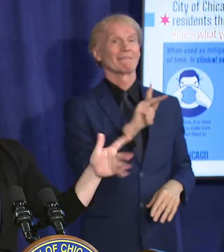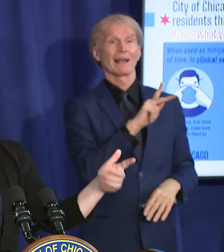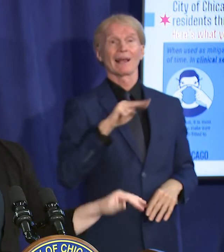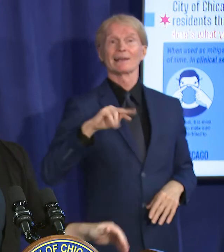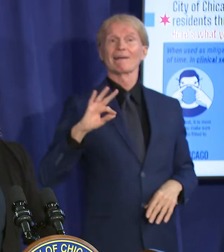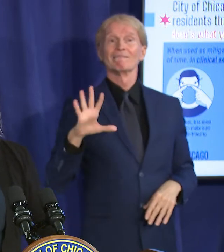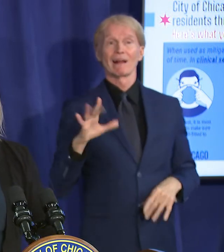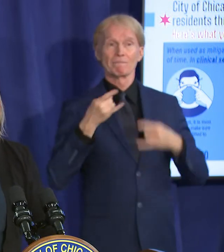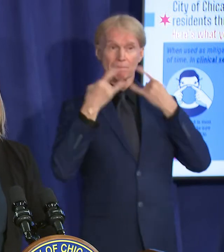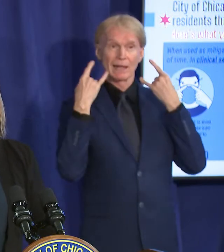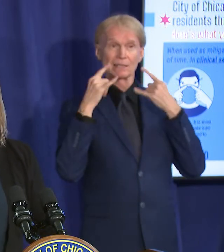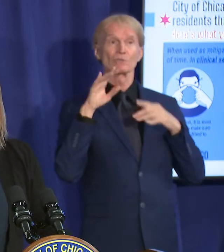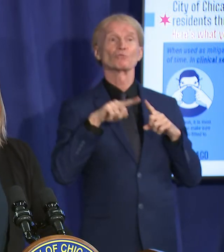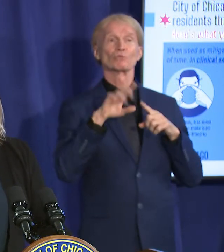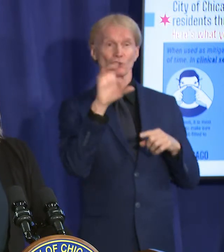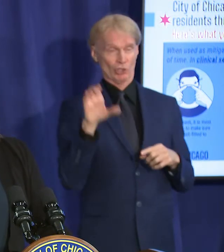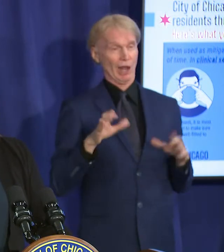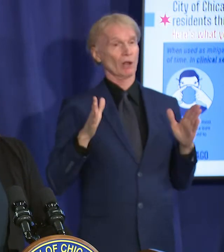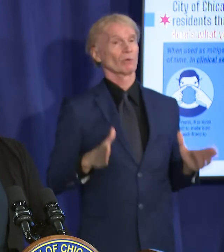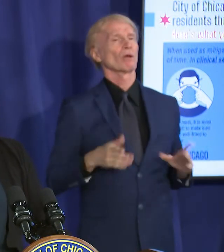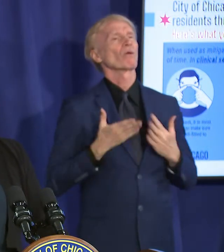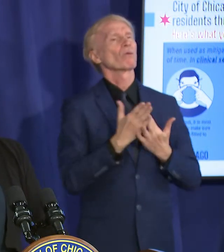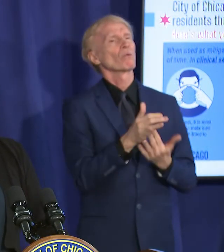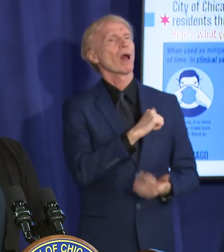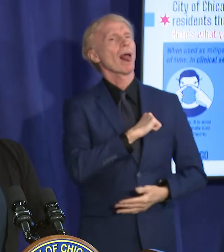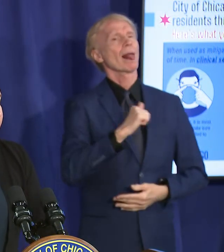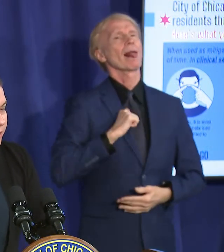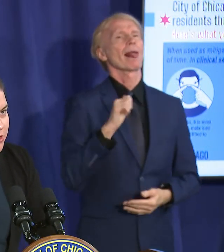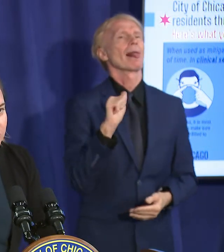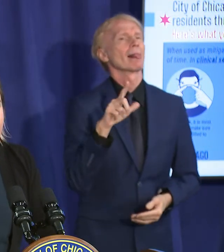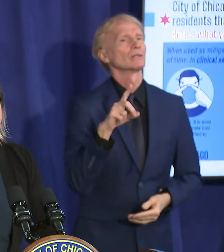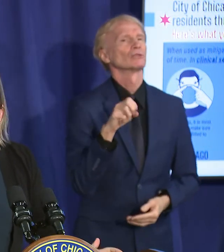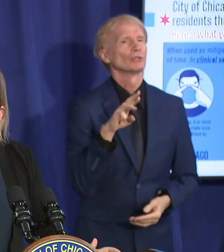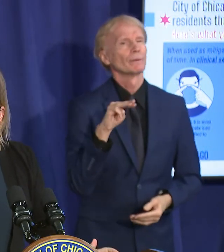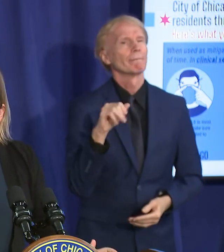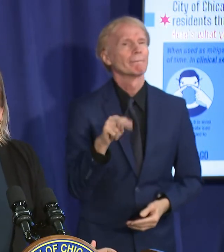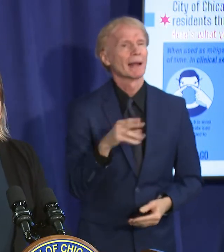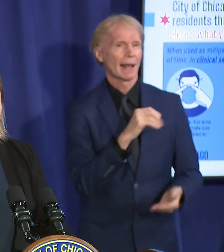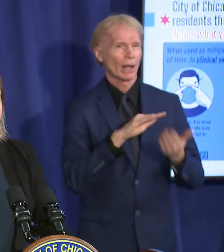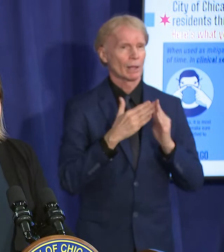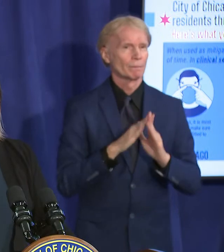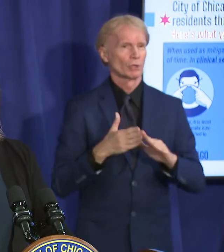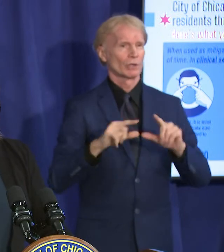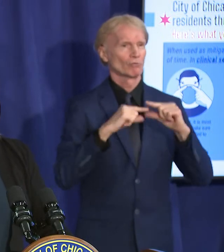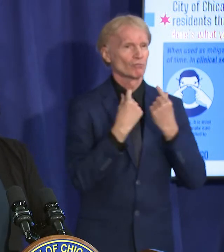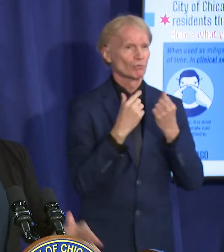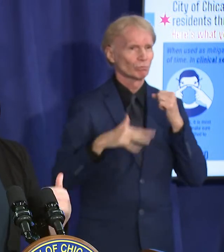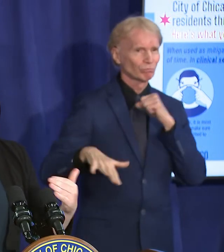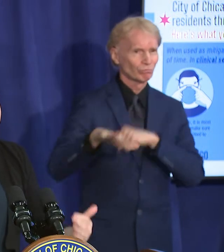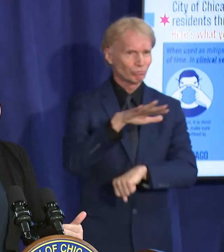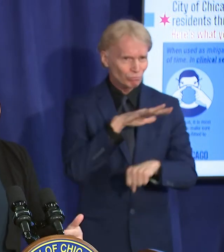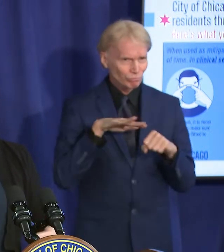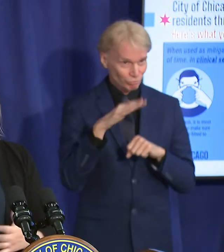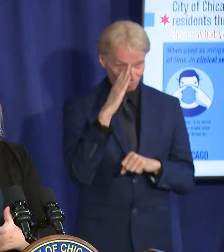residents over the last week or so through all of the aldermanic offices, the community-based organizations, about 100 of them. These are really meant especially